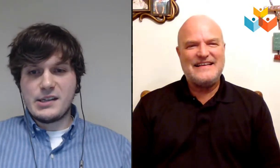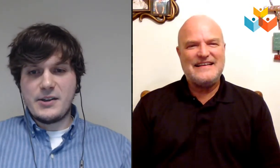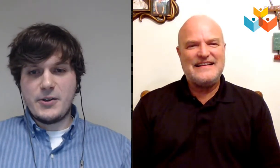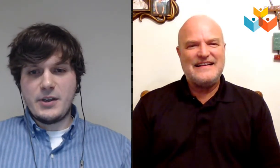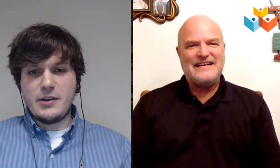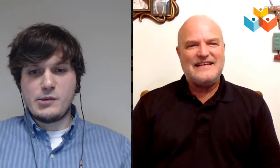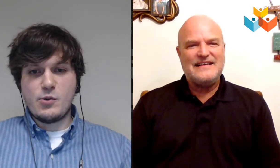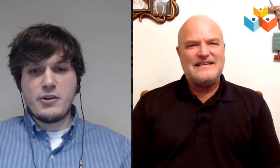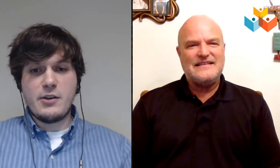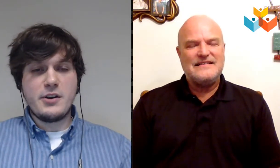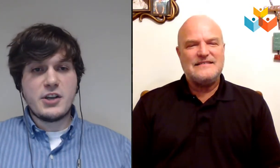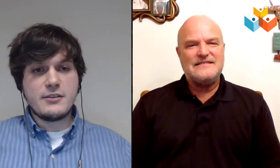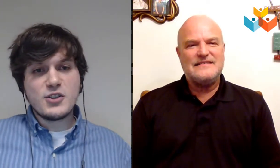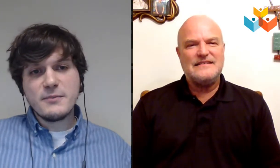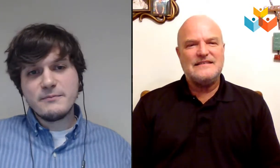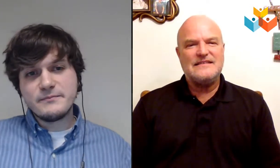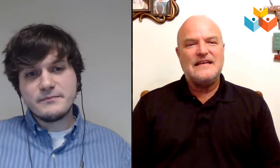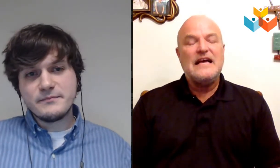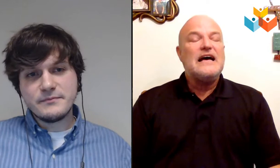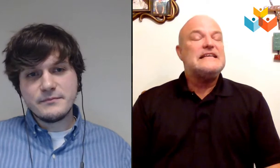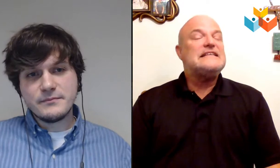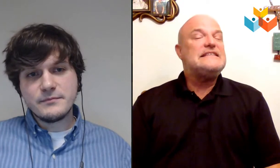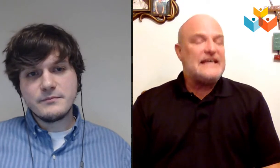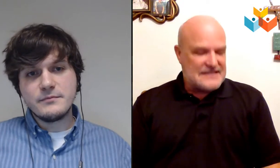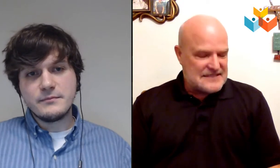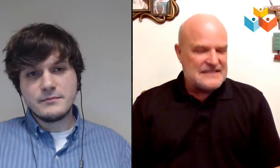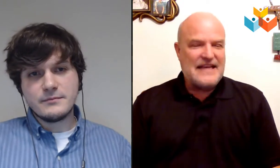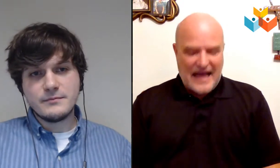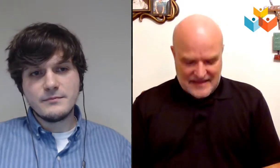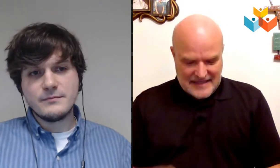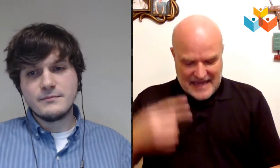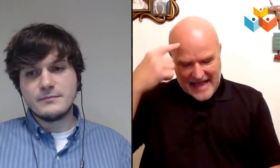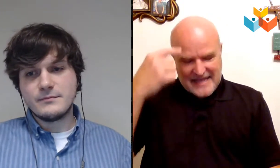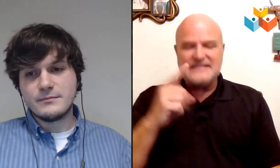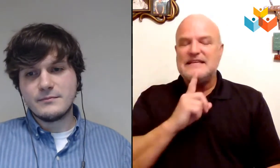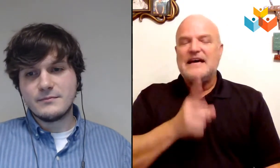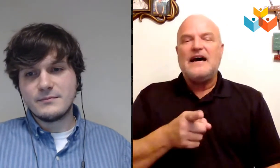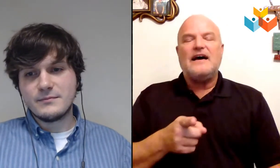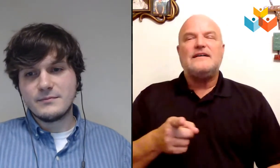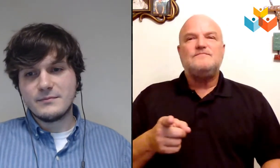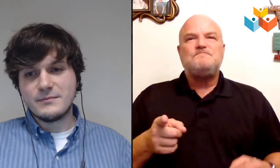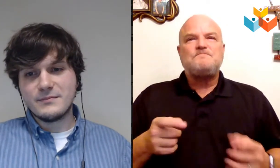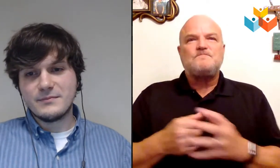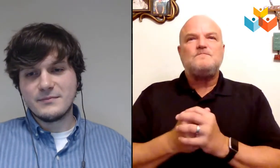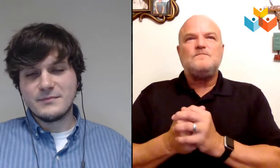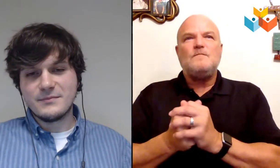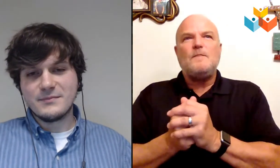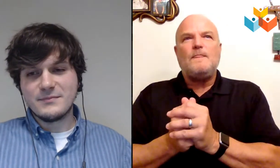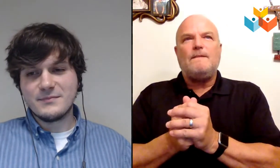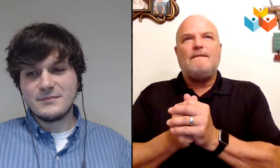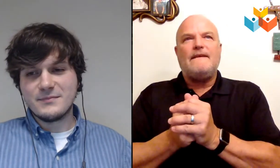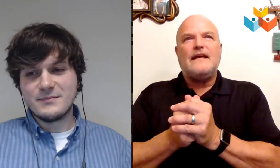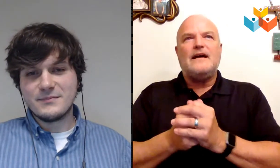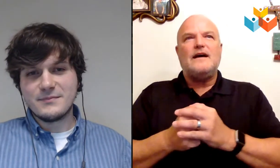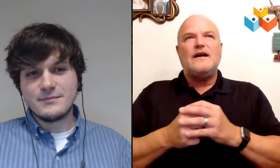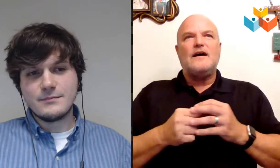to ASL and those who are hearing challenged? Yes, I think it has.